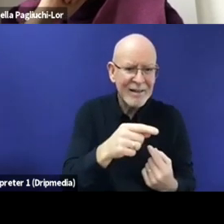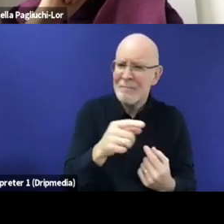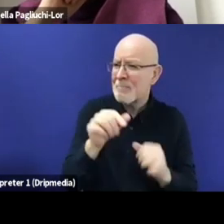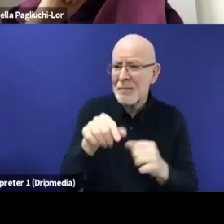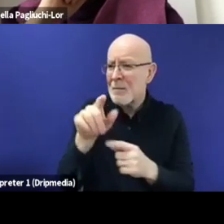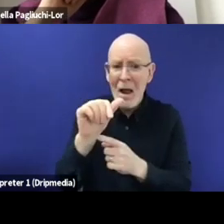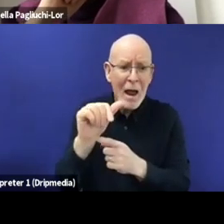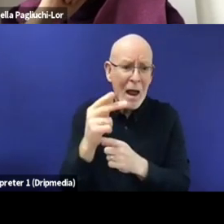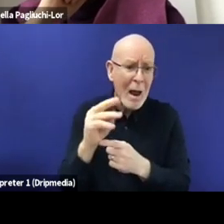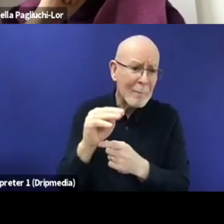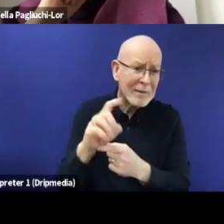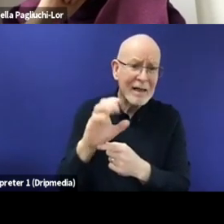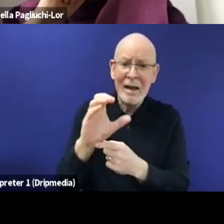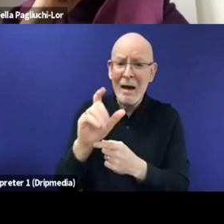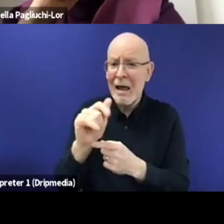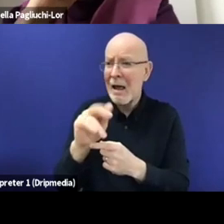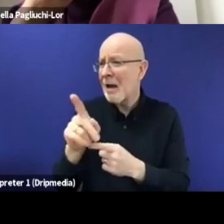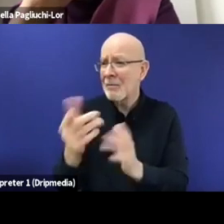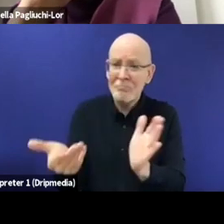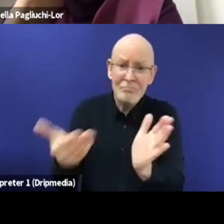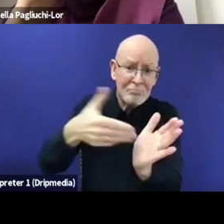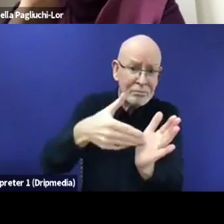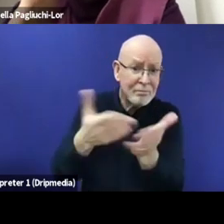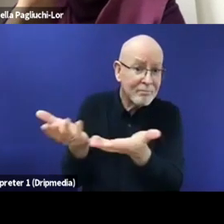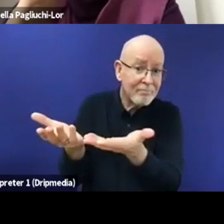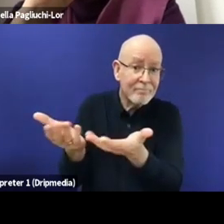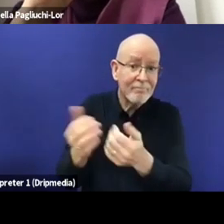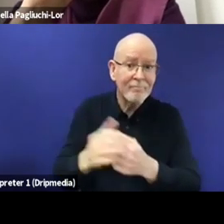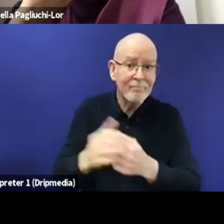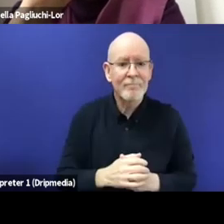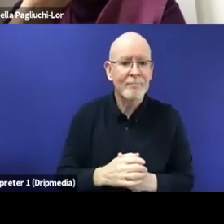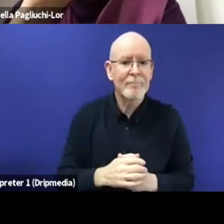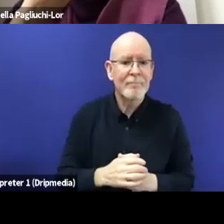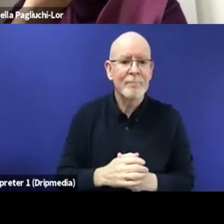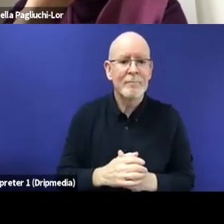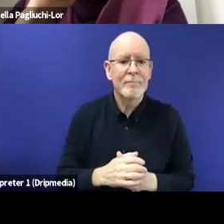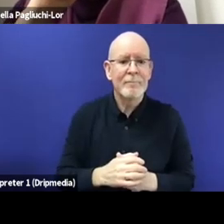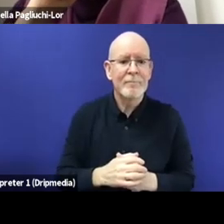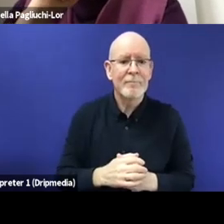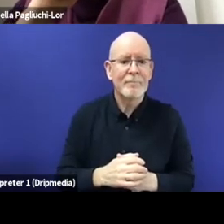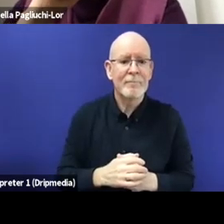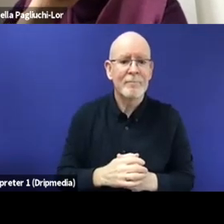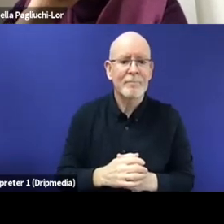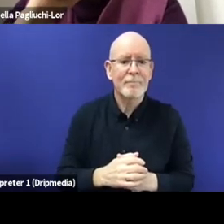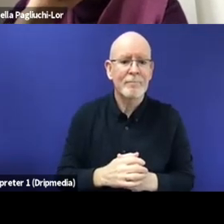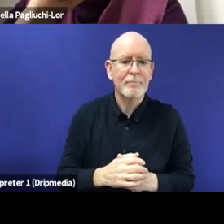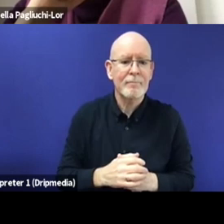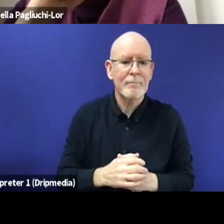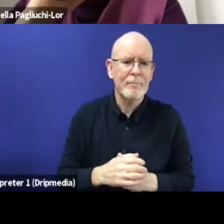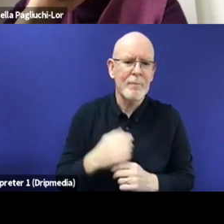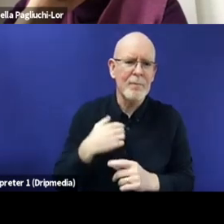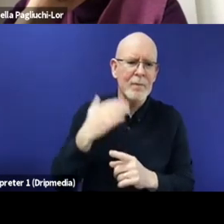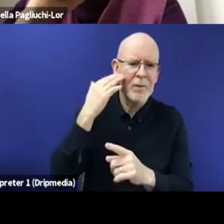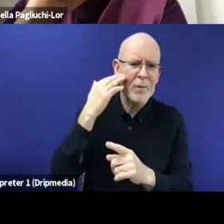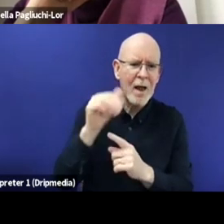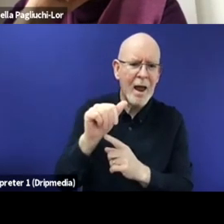about this, whether he wants to follow up based on what he's heard from Rossella and from me. Claire? Yes, thanks, Geoff. I just wanted to